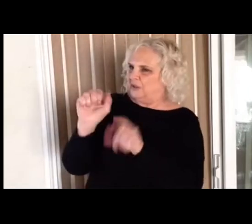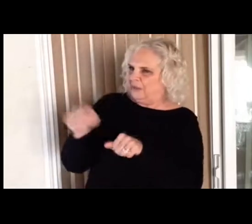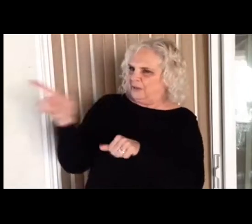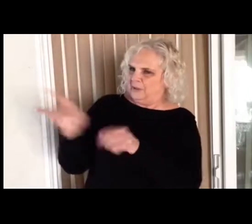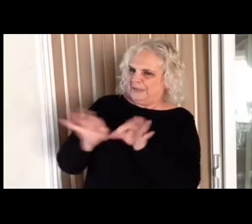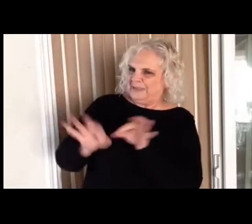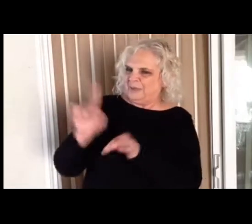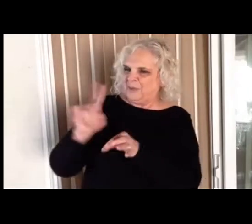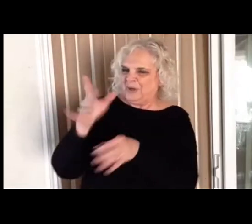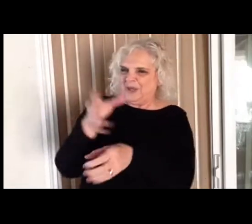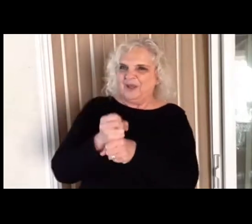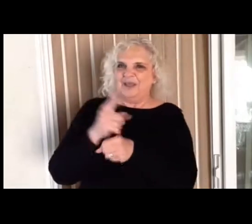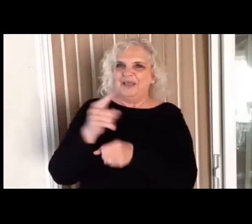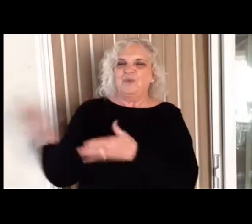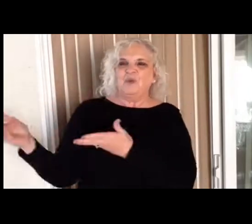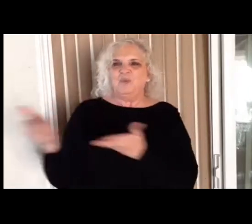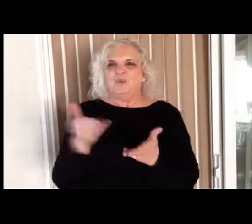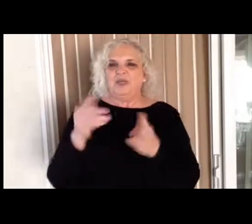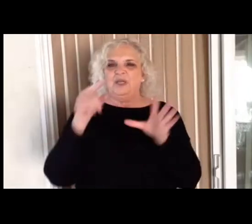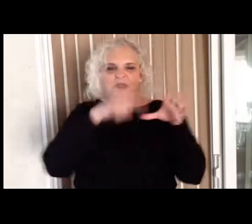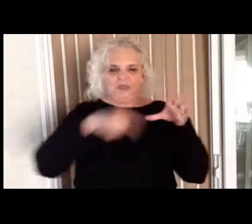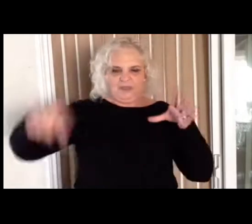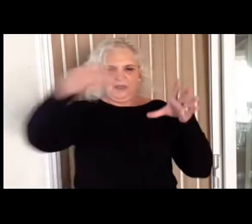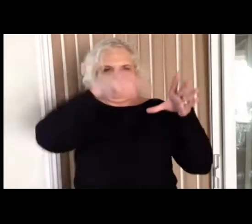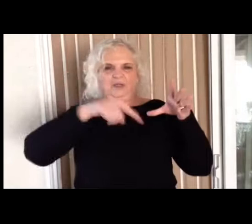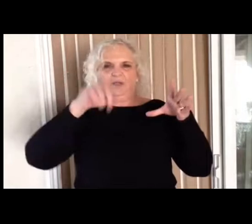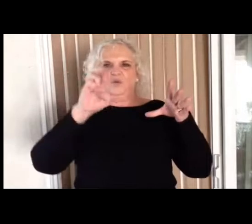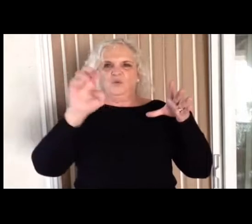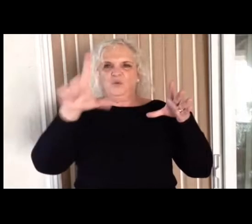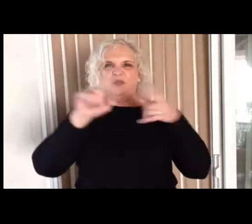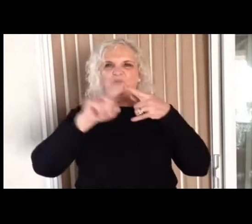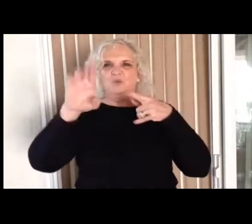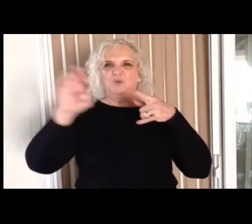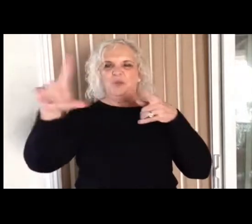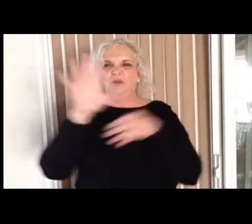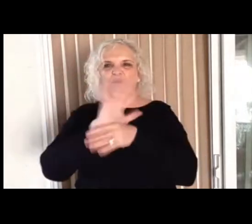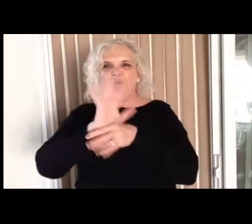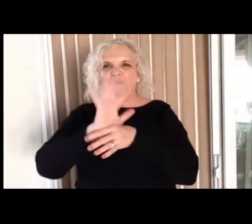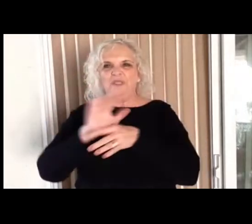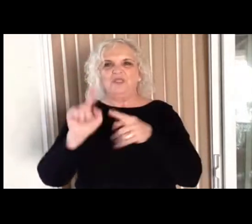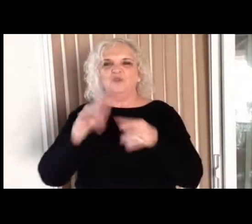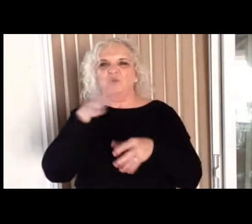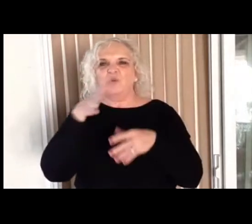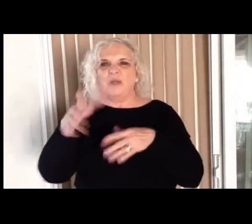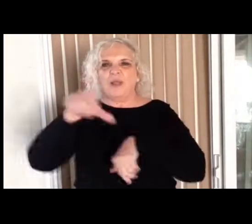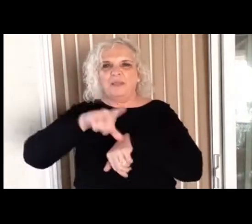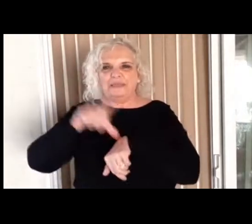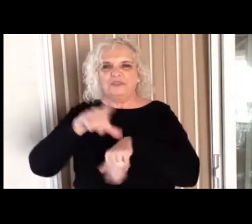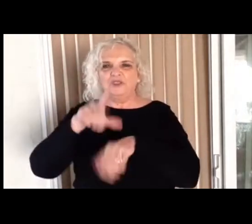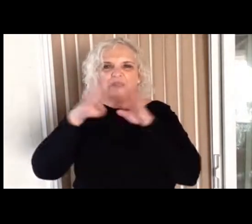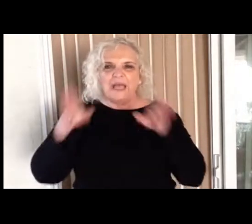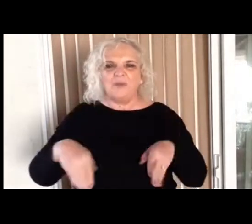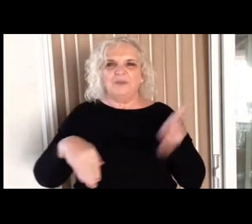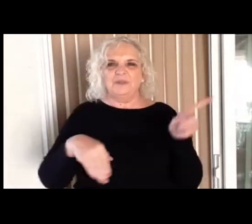these, but he would bring these reel-to-reel movies to Grandma Lynch's house. And he always